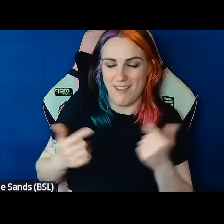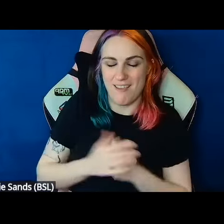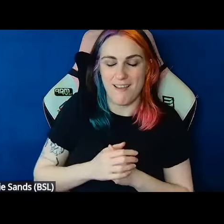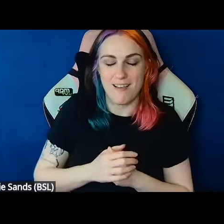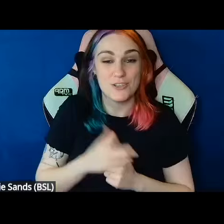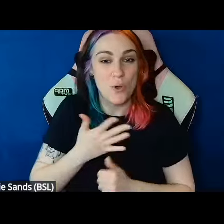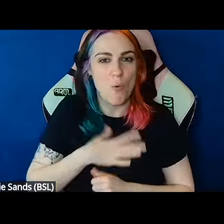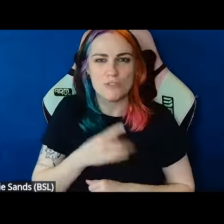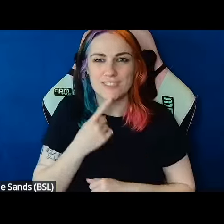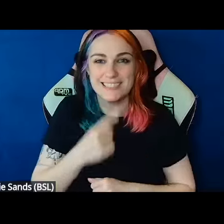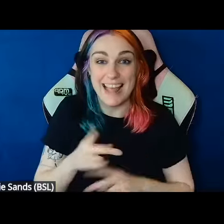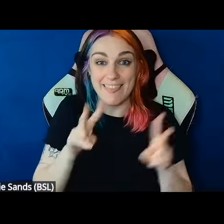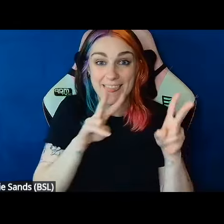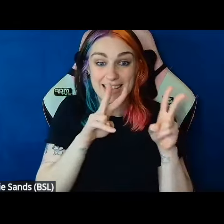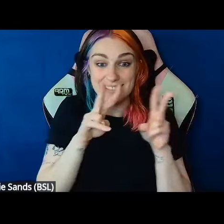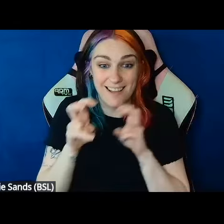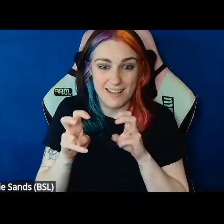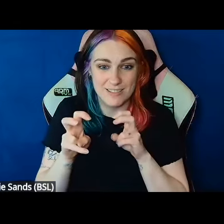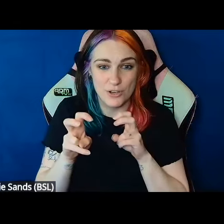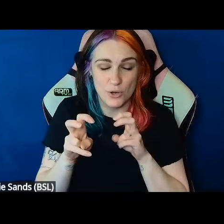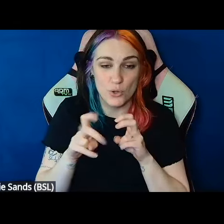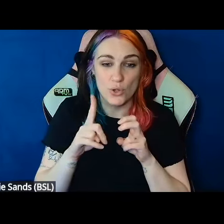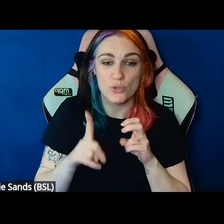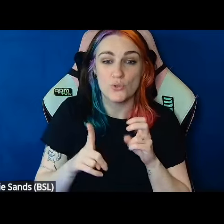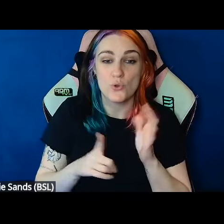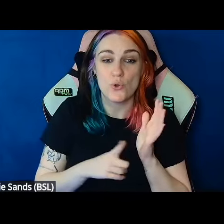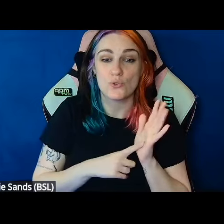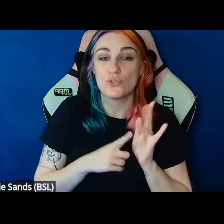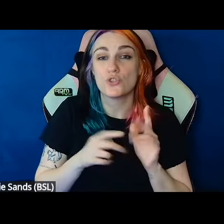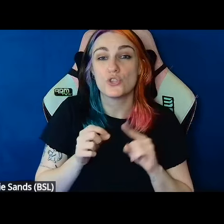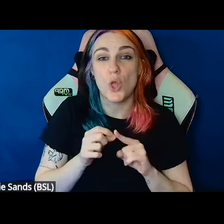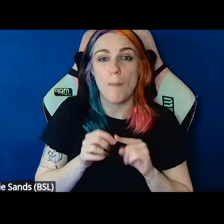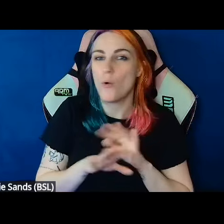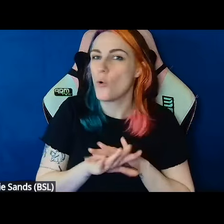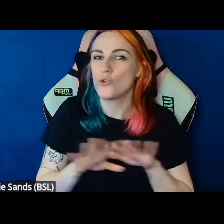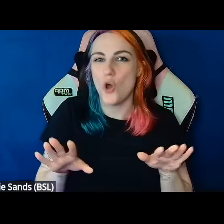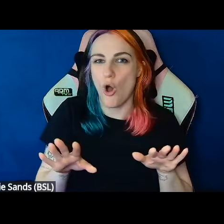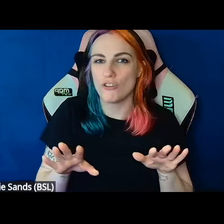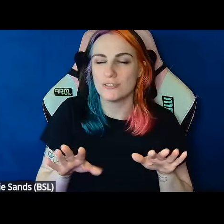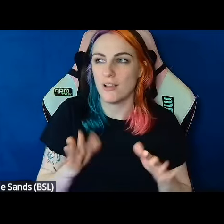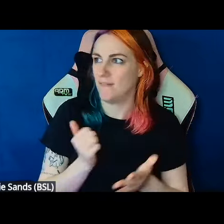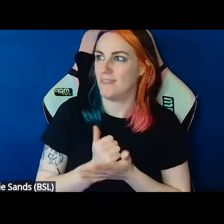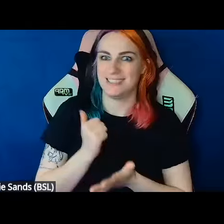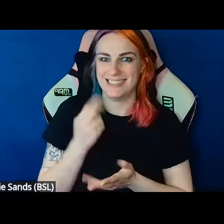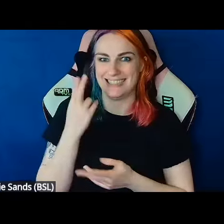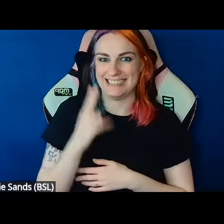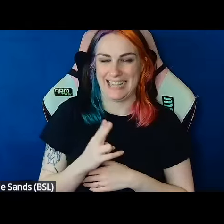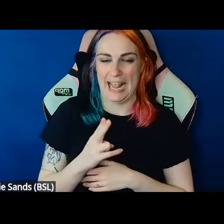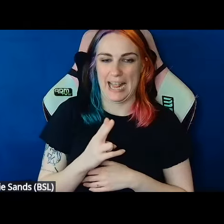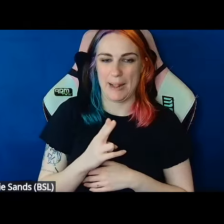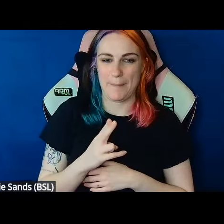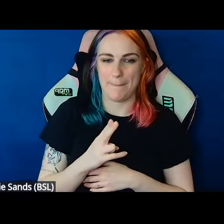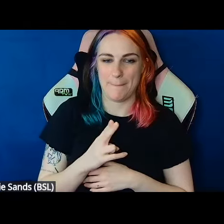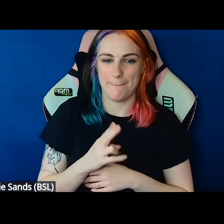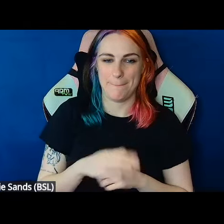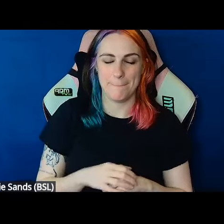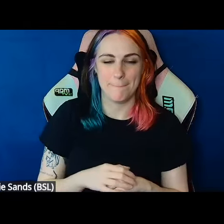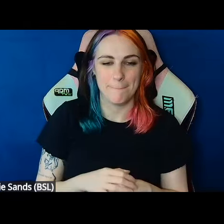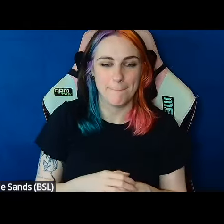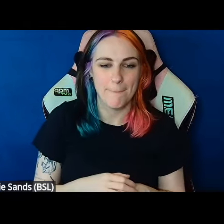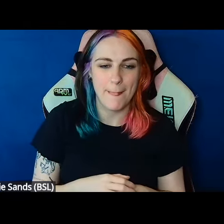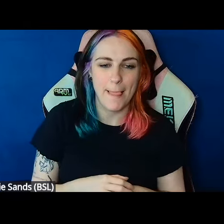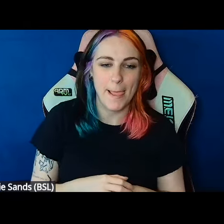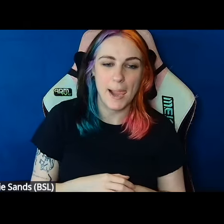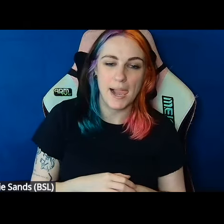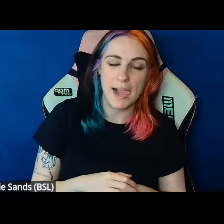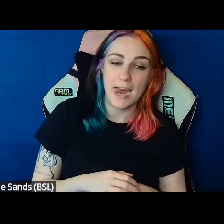of a podcast being To Slap or Not is absolutely fantastic because it's as Rashad called out in Discord,